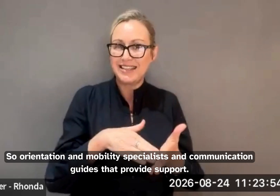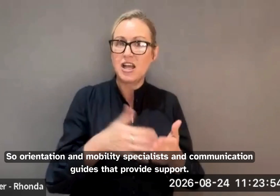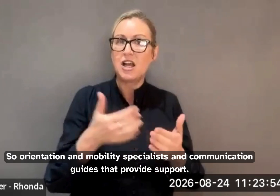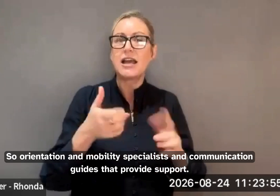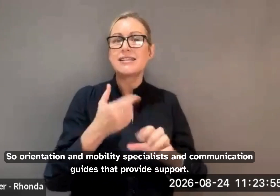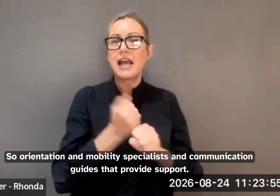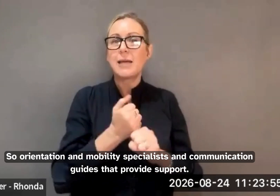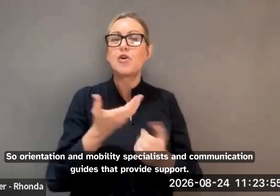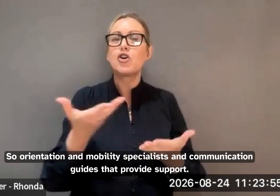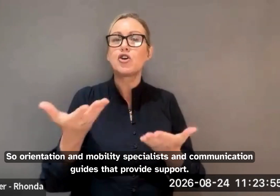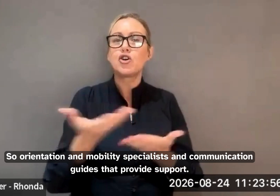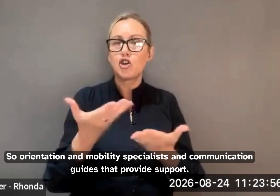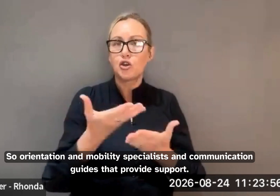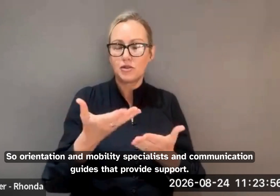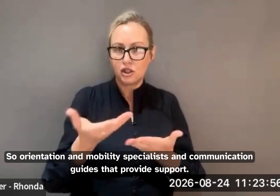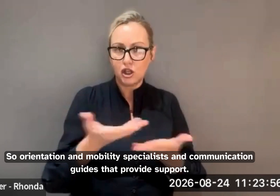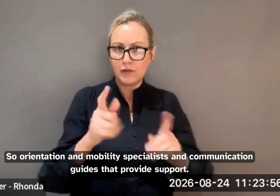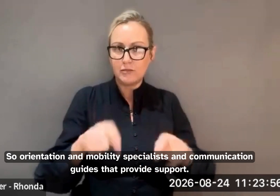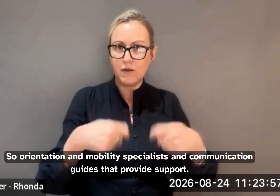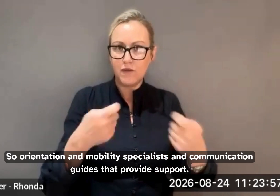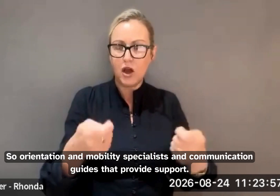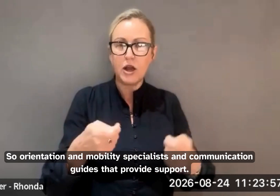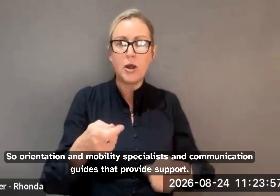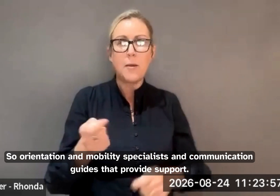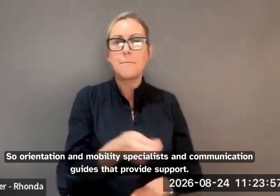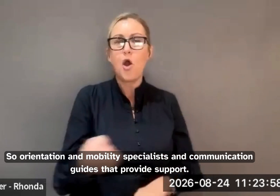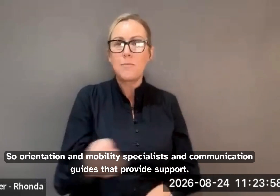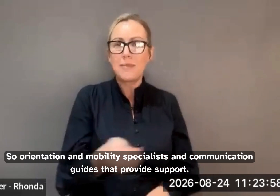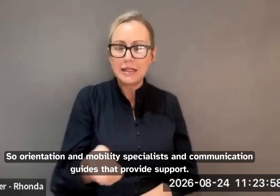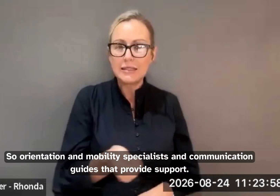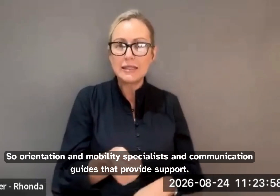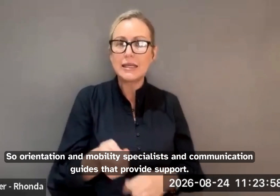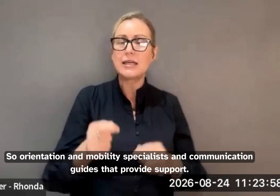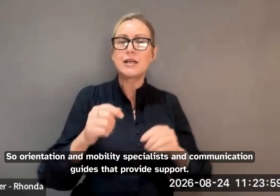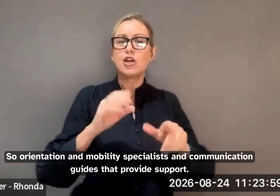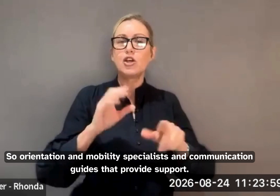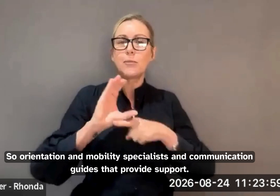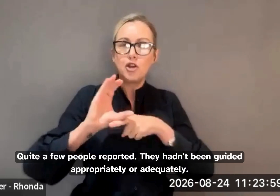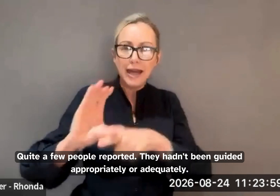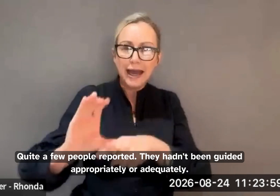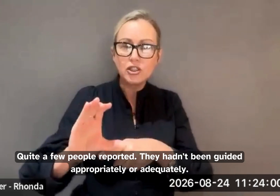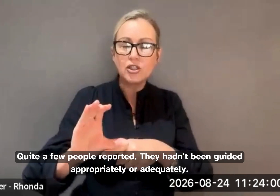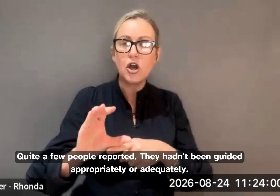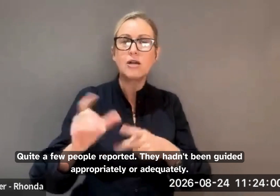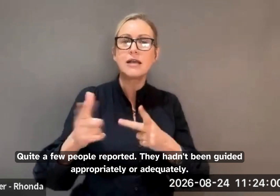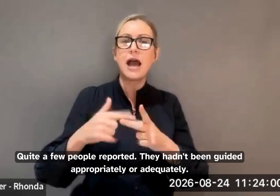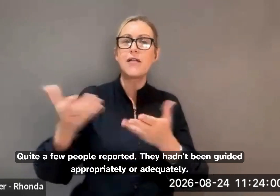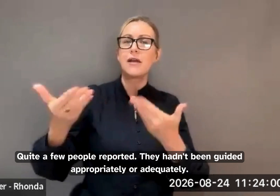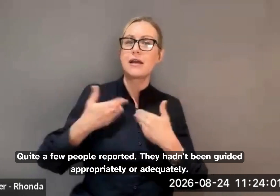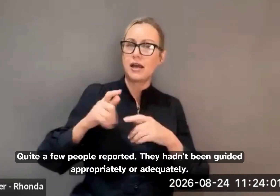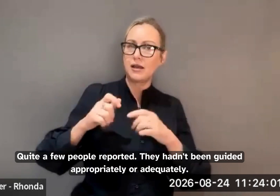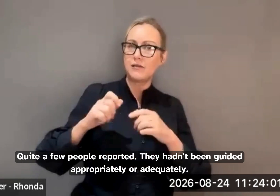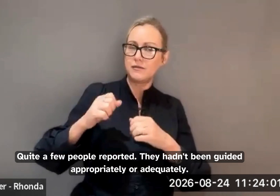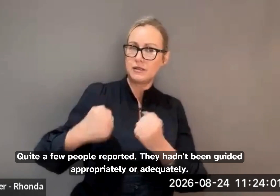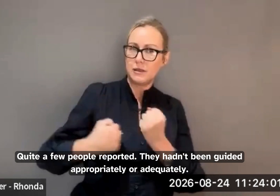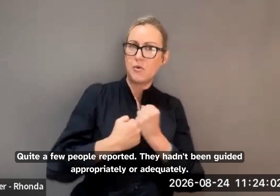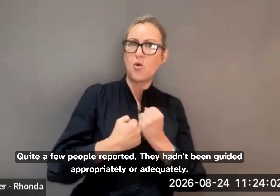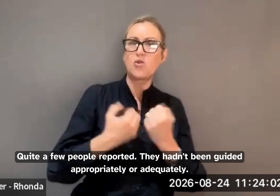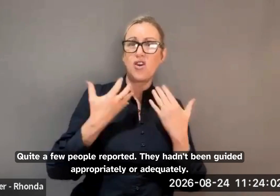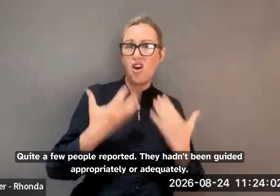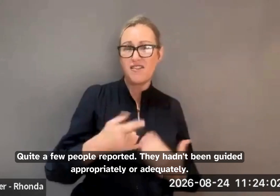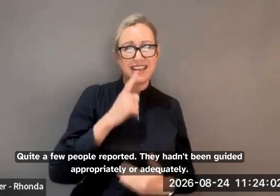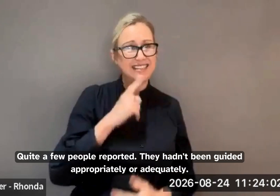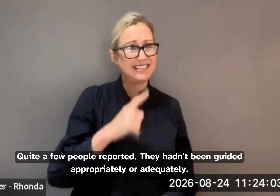so orientation and mobility specialists and communication guides that provide support. Quite a few people reported they hadn't